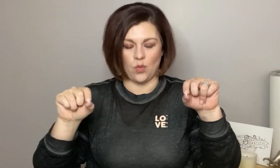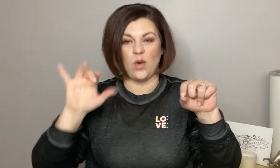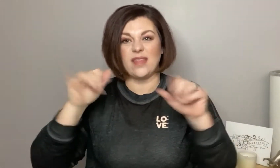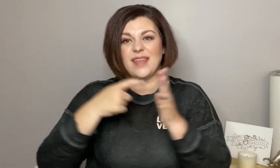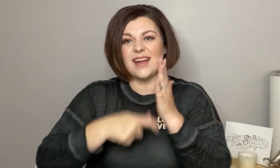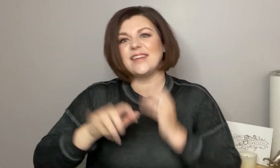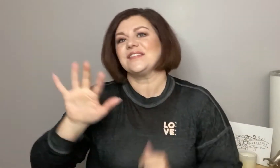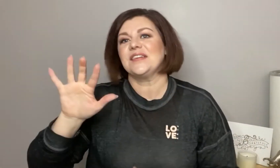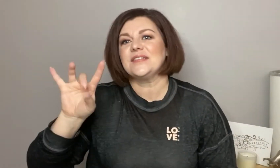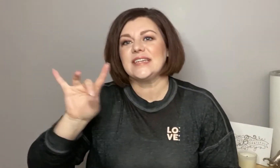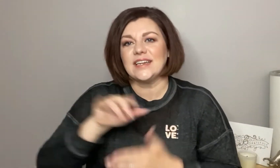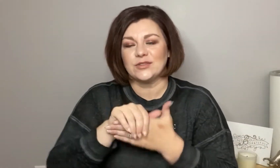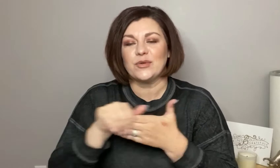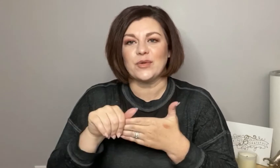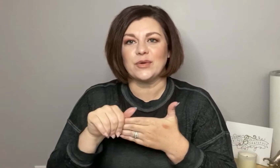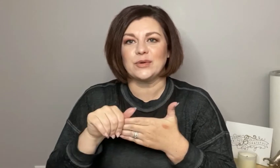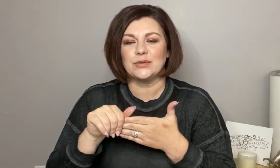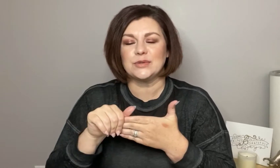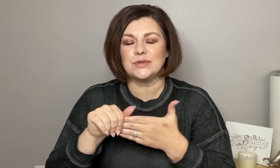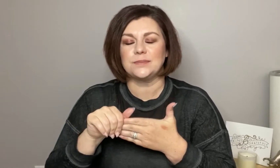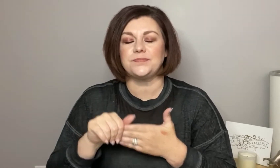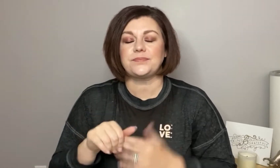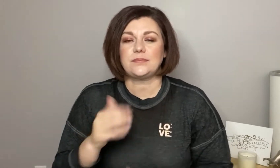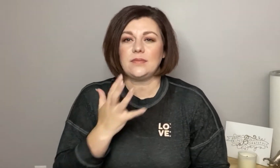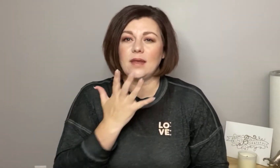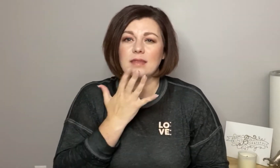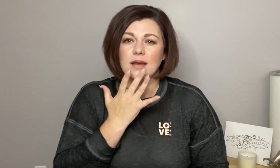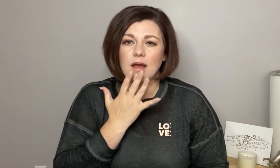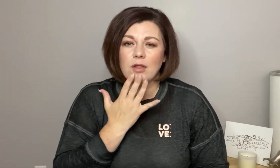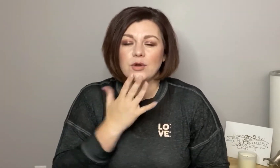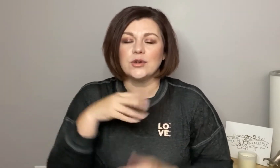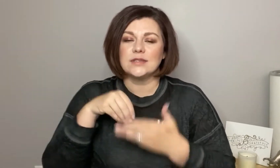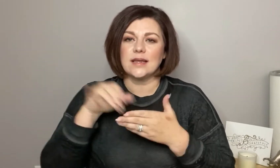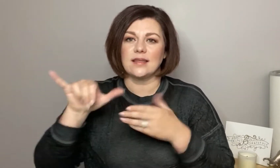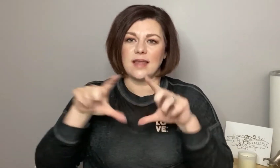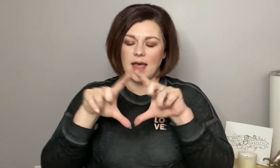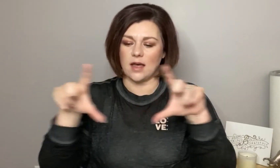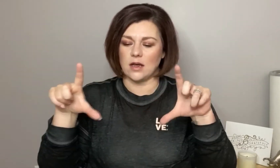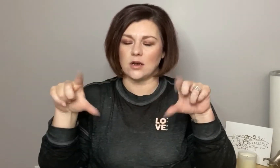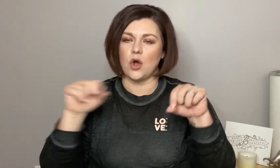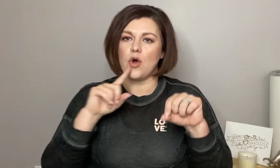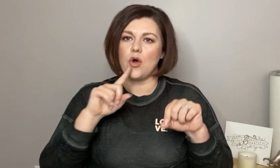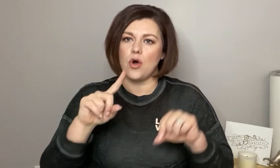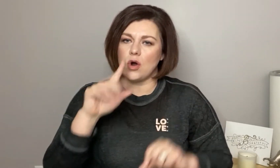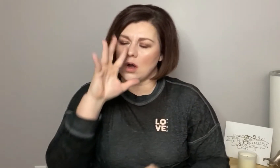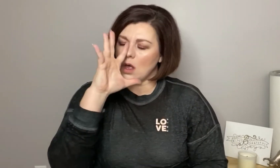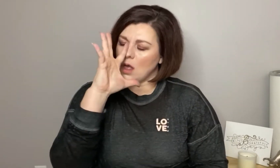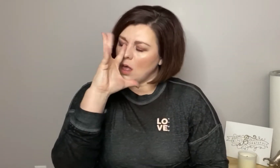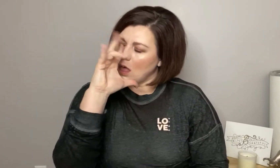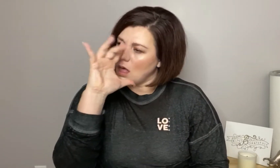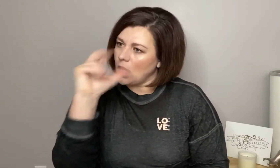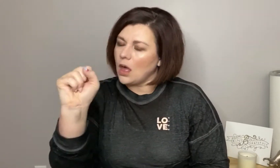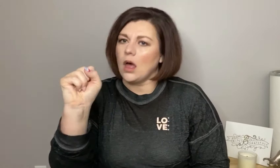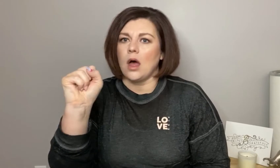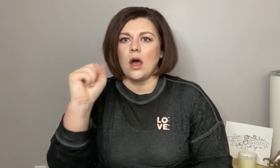the eyeshadow palette specifically, and it's $58. The colors in that palette are